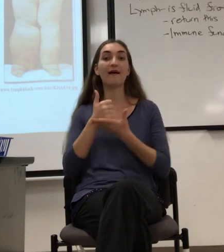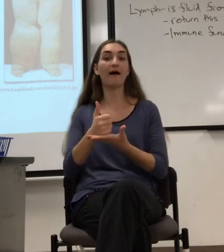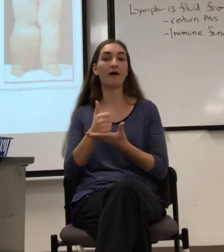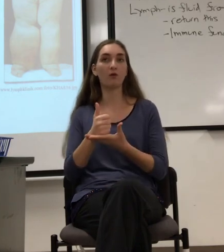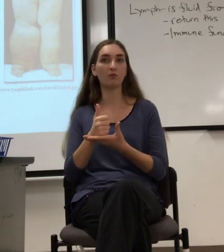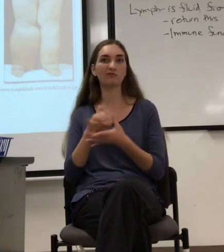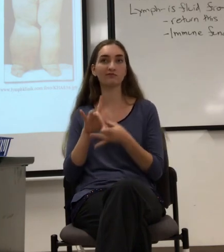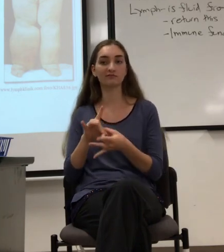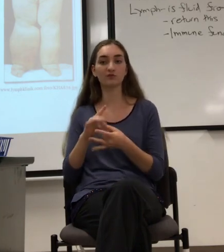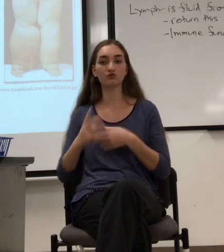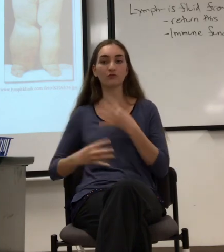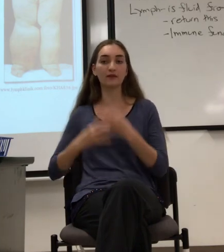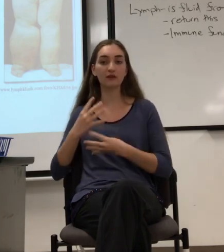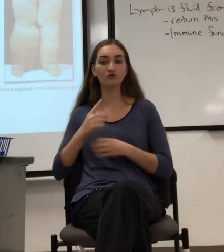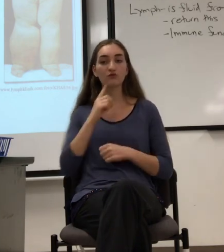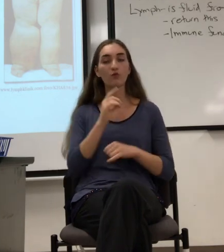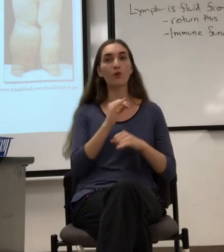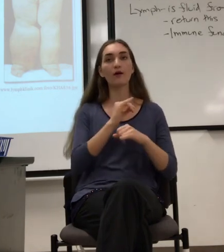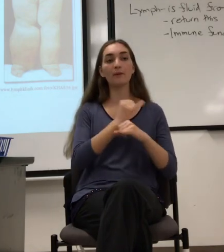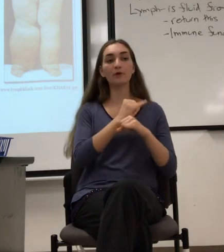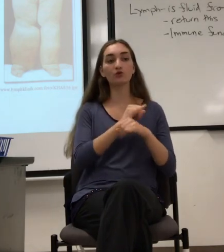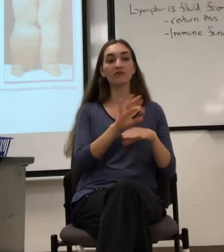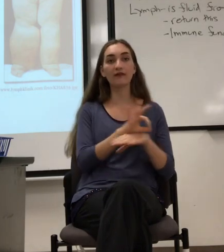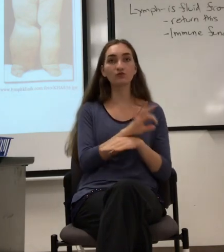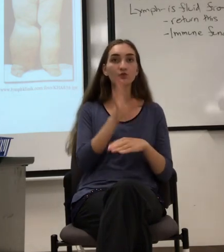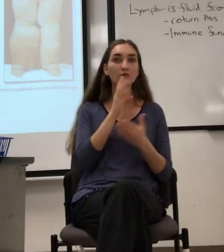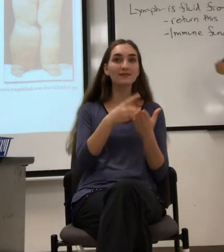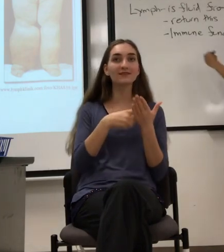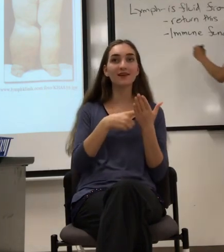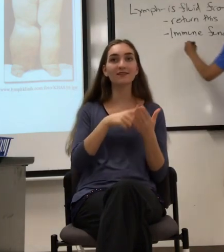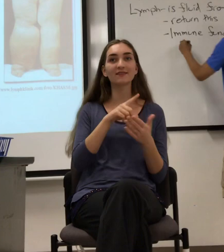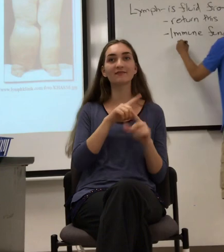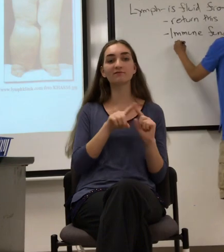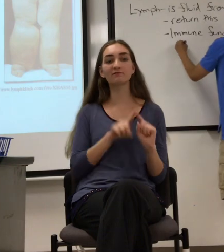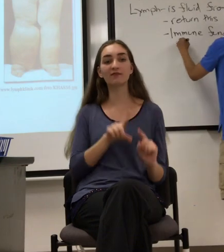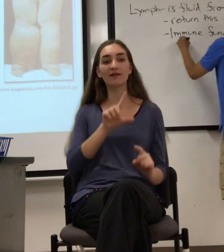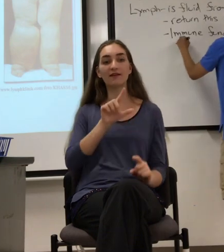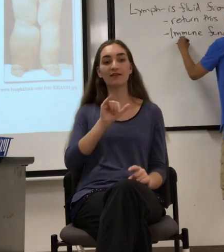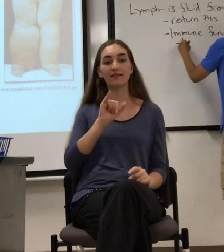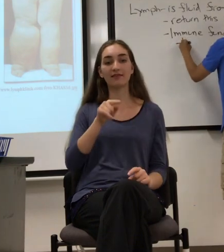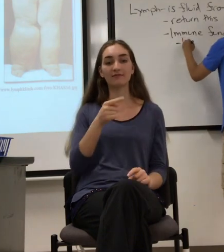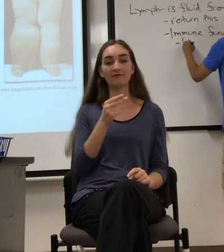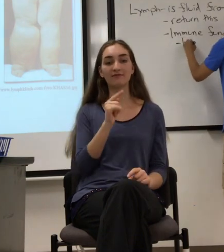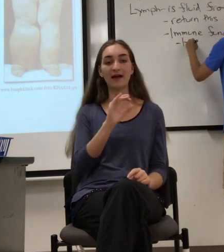the immune function, we will discuss various lymphatic tissues and organs.